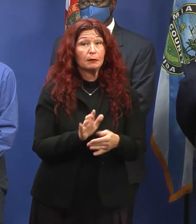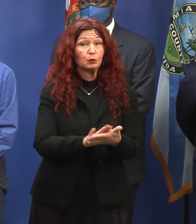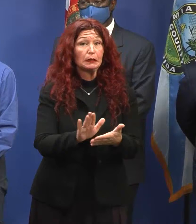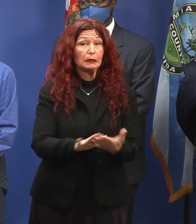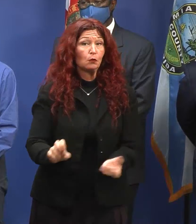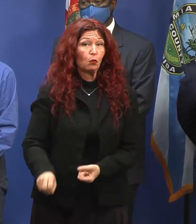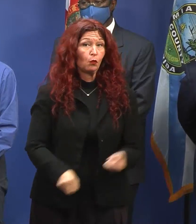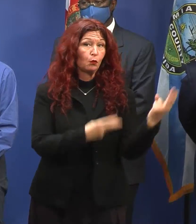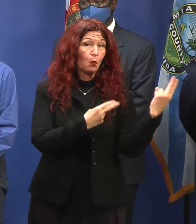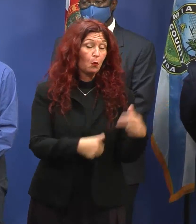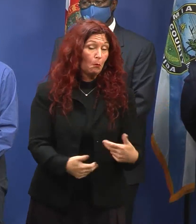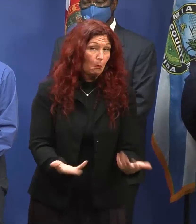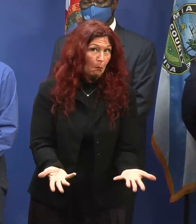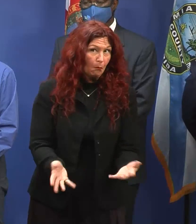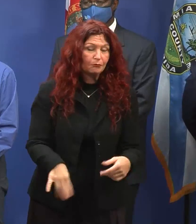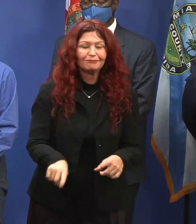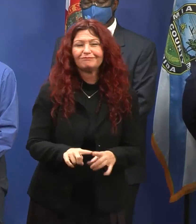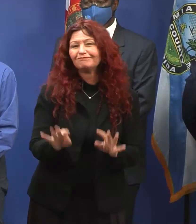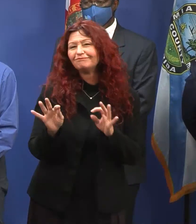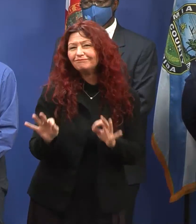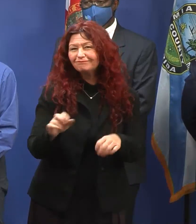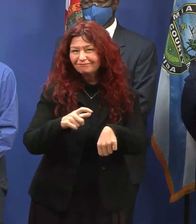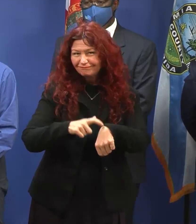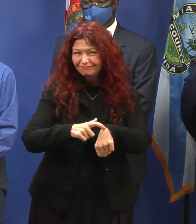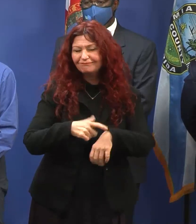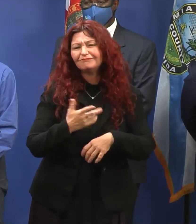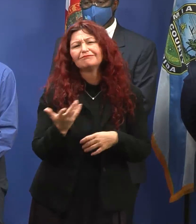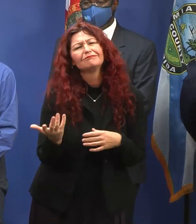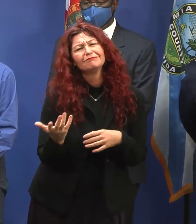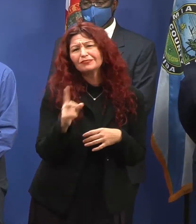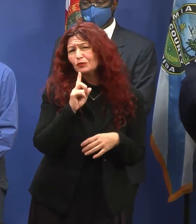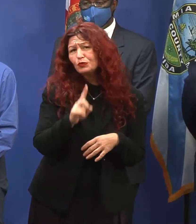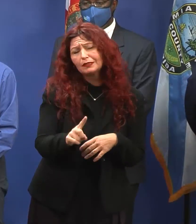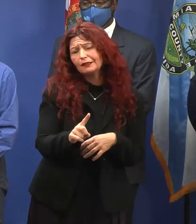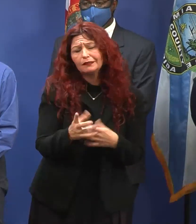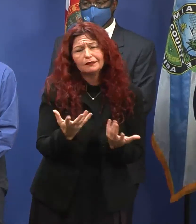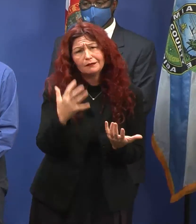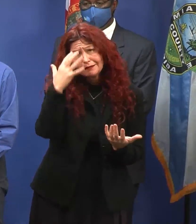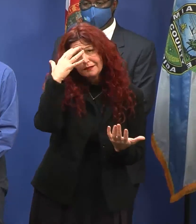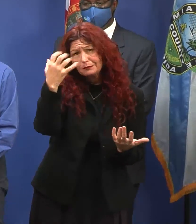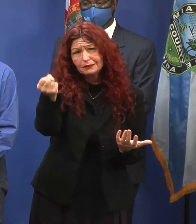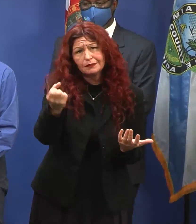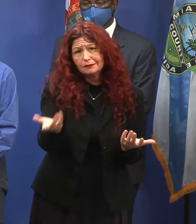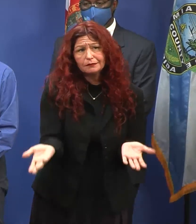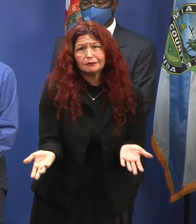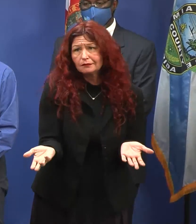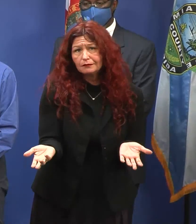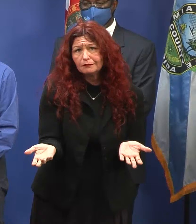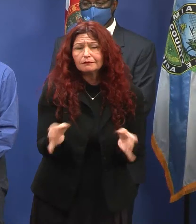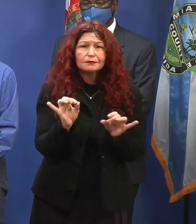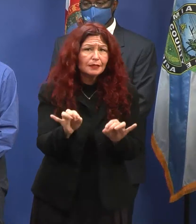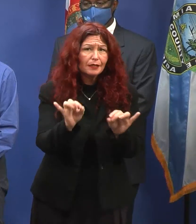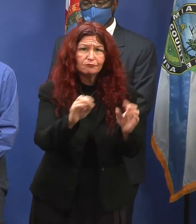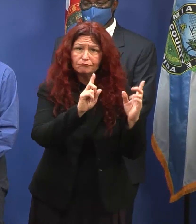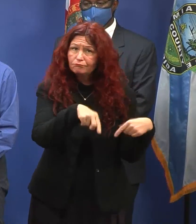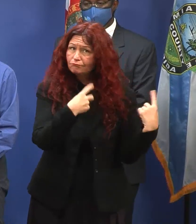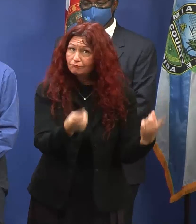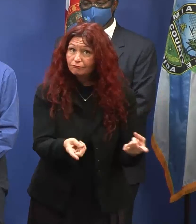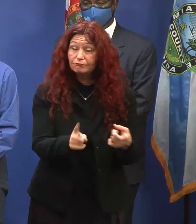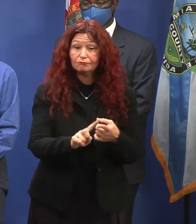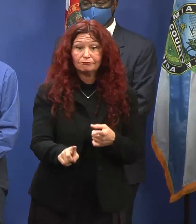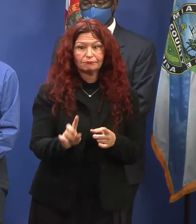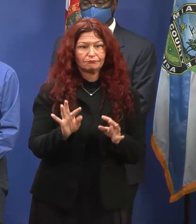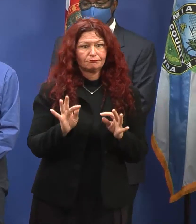you need to do, it's the time to do so. It's common sense, ladies and gentlemen, and that's all we need to do. Hopefully, last